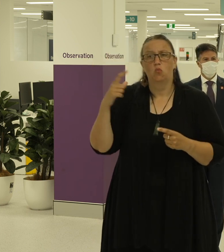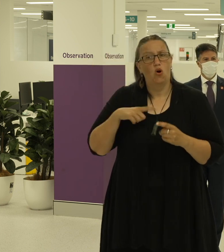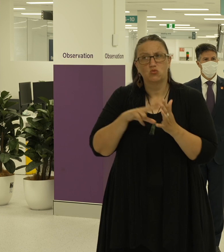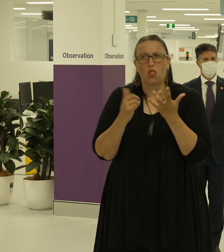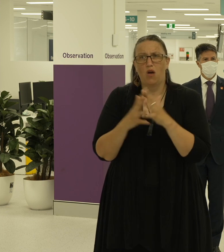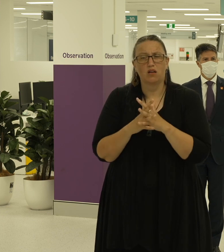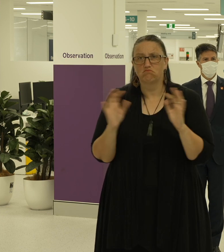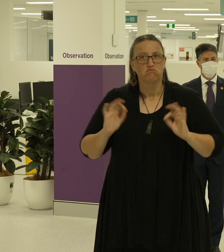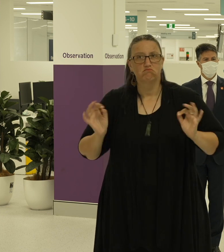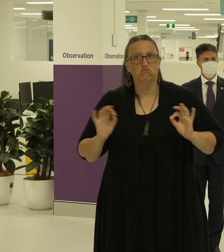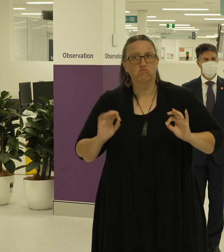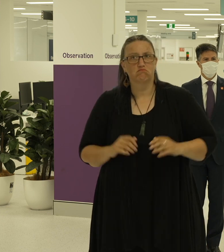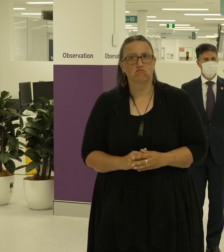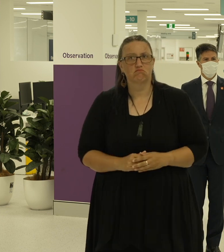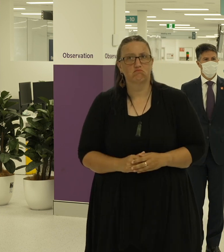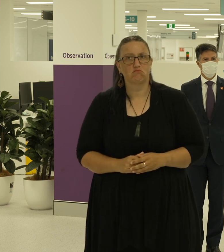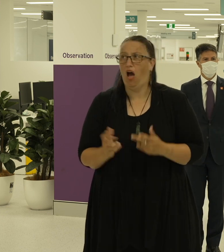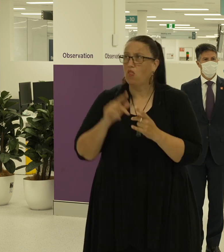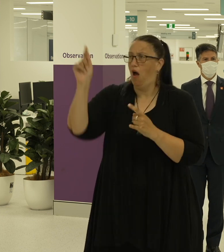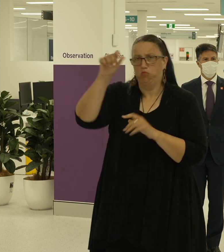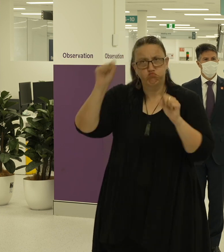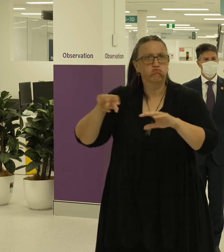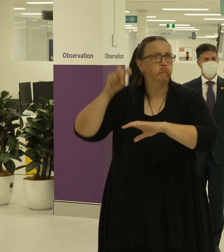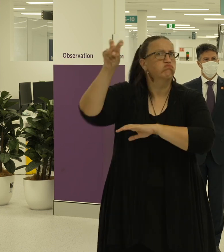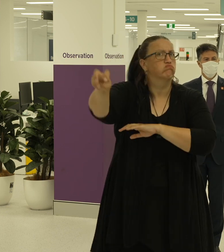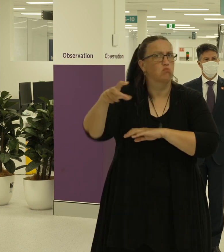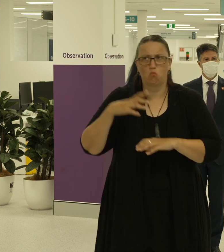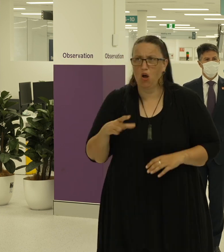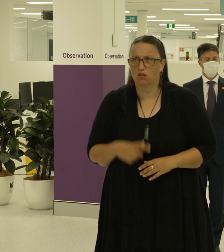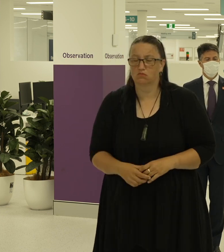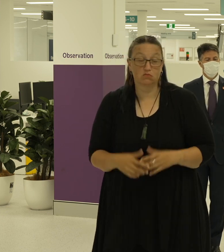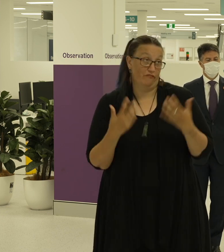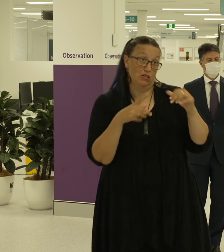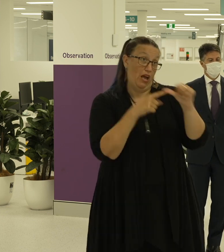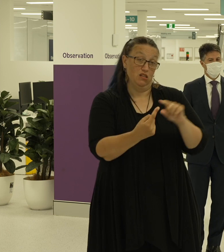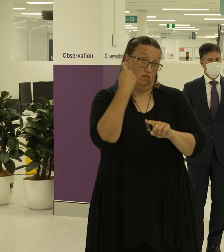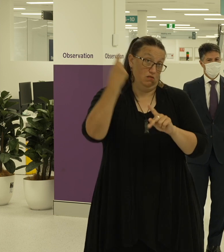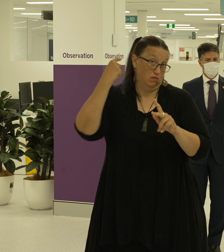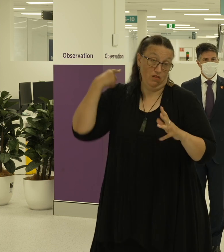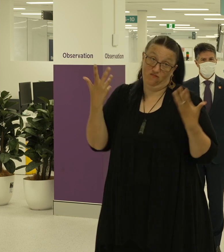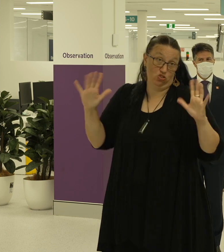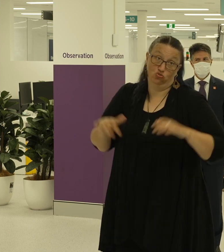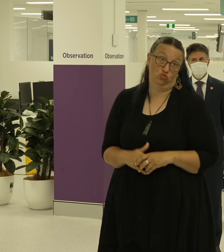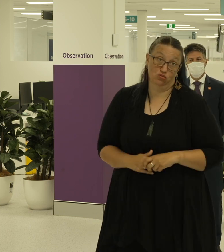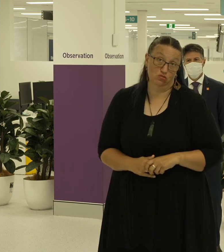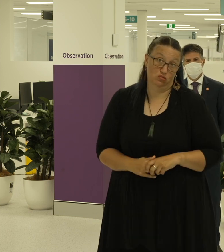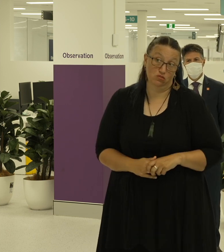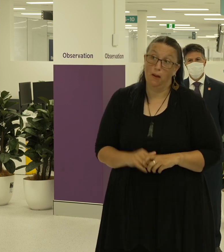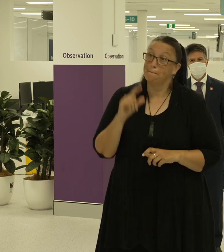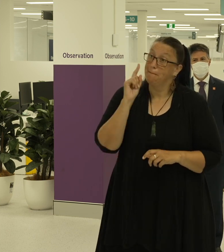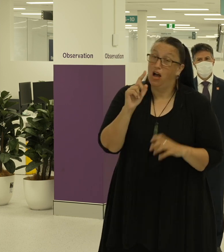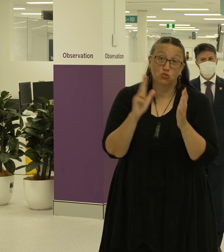quickly as... We've talked about that in probably half a dozen press conferences so far, but I'll repeat the answers that we've given before, and that is New South Wales had a lot